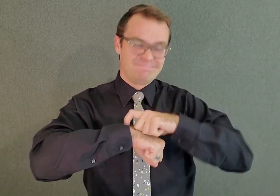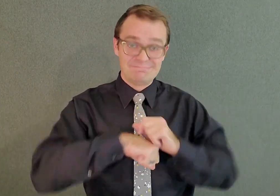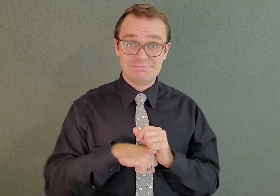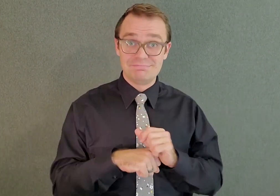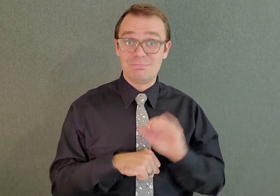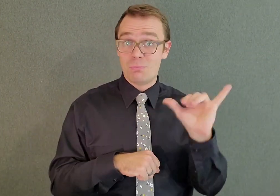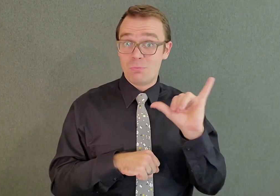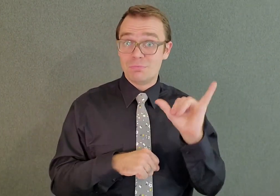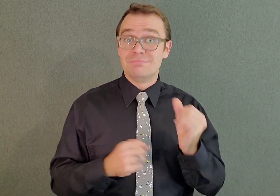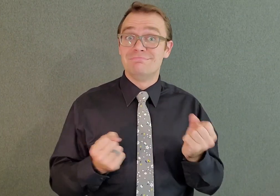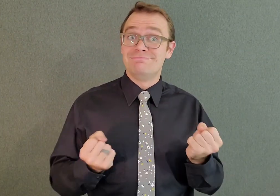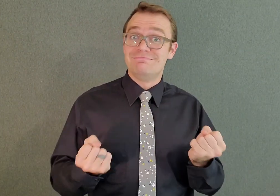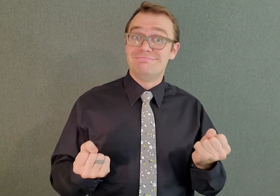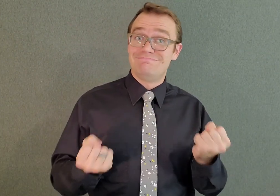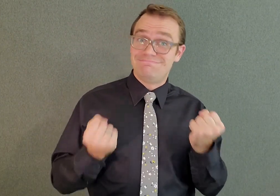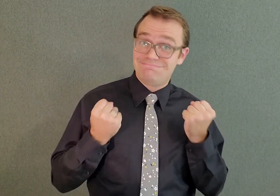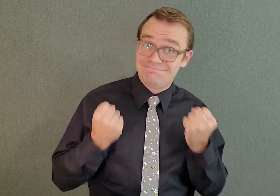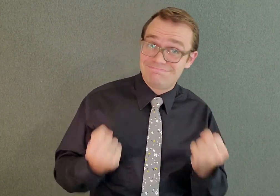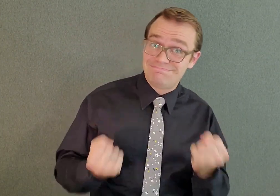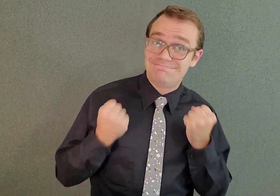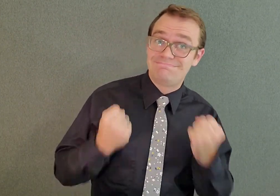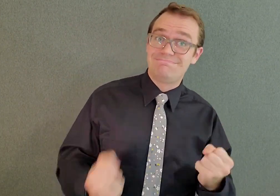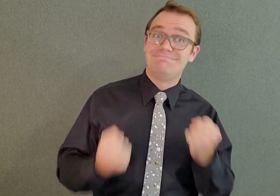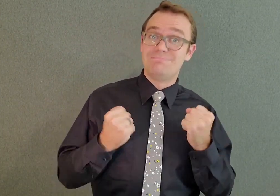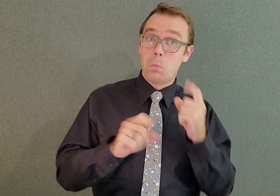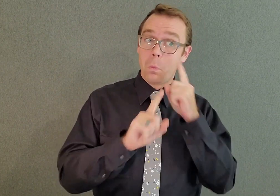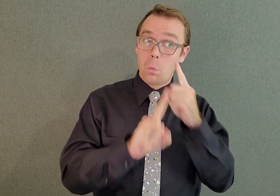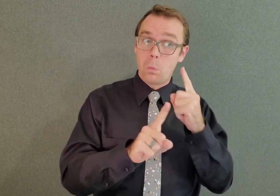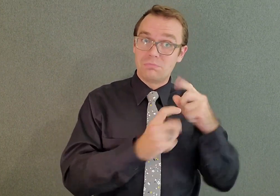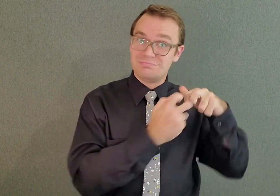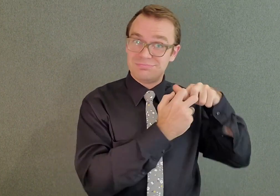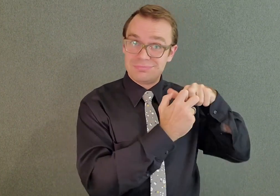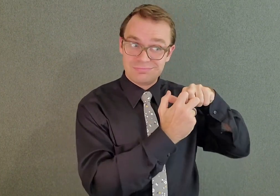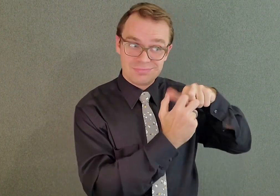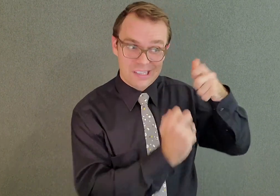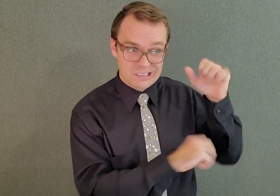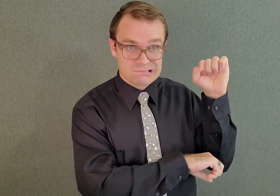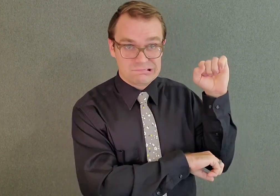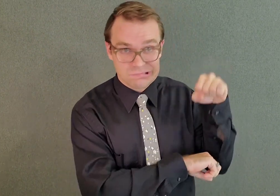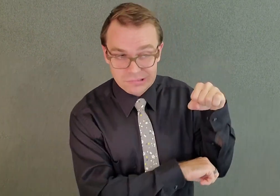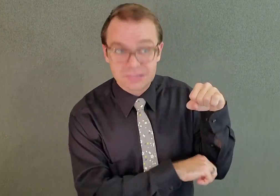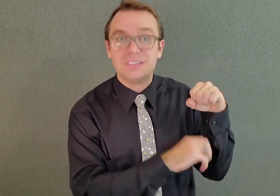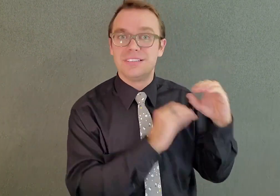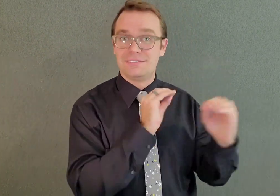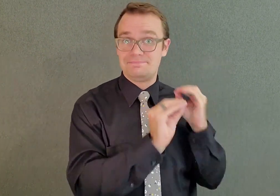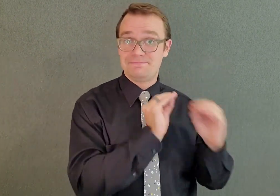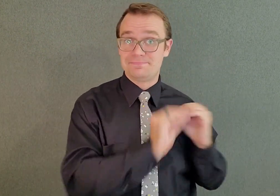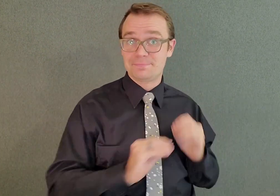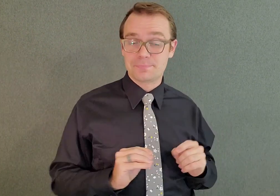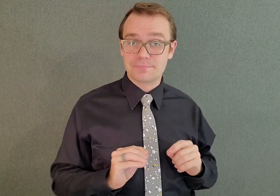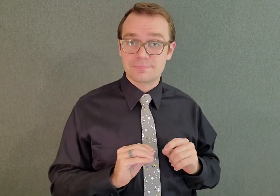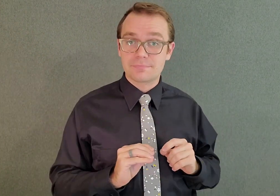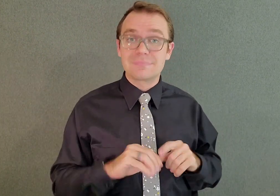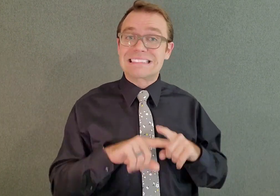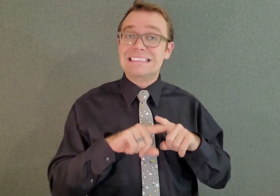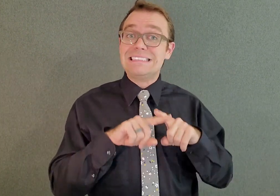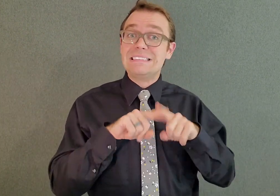is a certain degree of effort that you need to exercise to correct a spinal problem. Depending on the severity of the problem, it